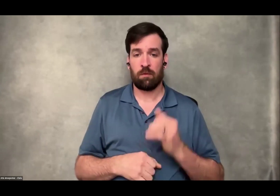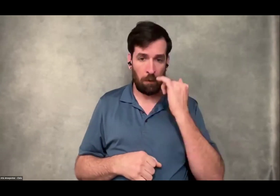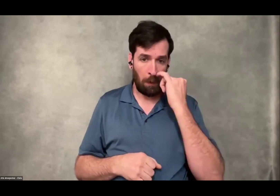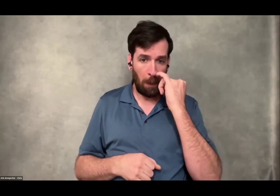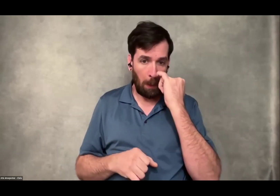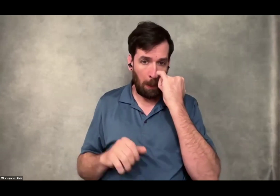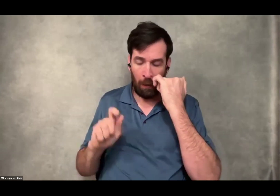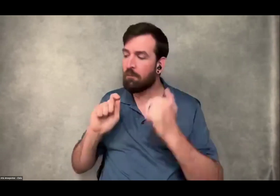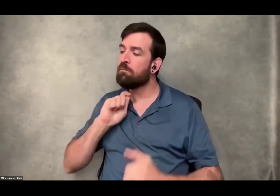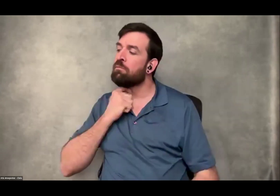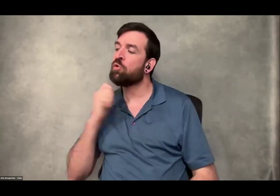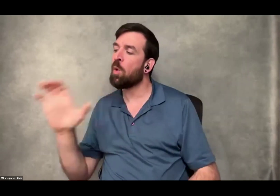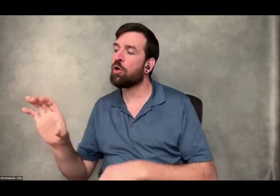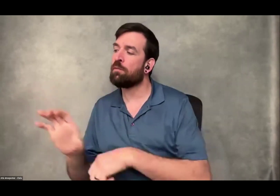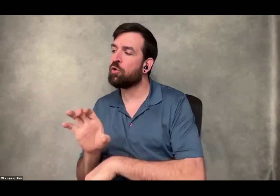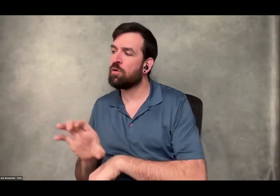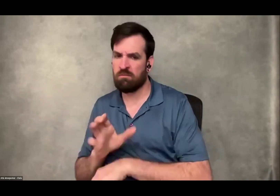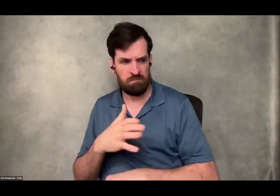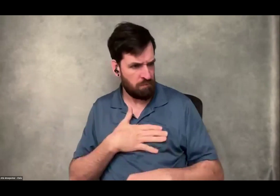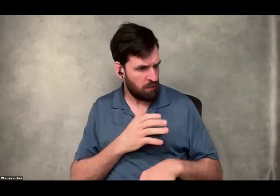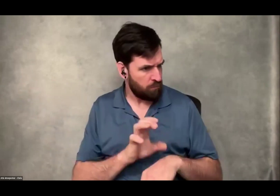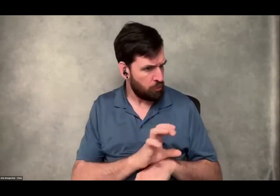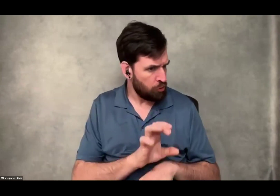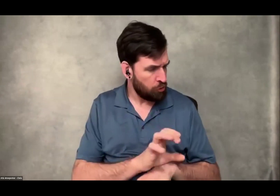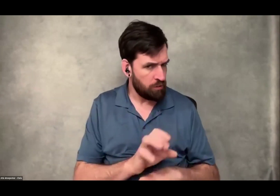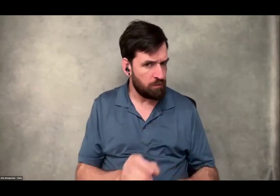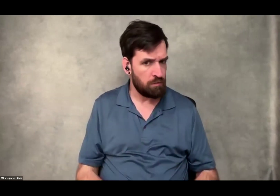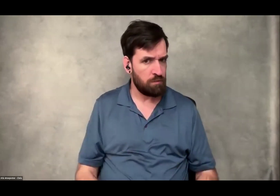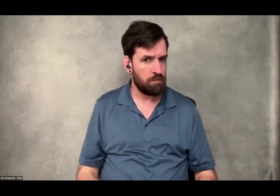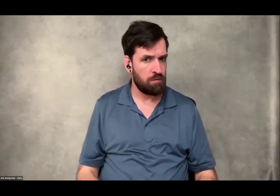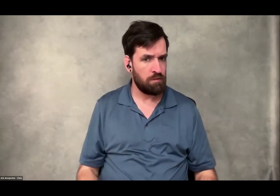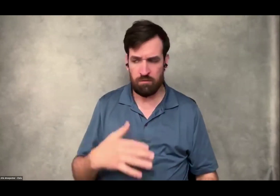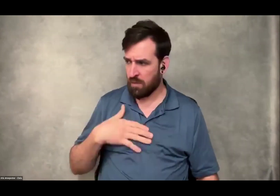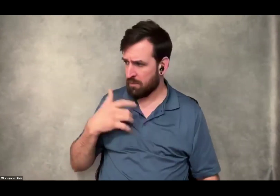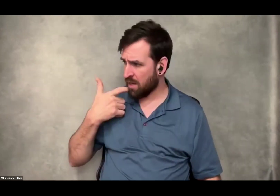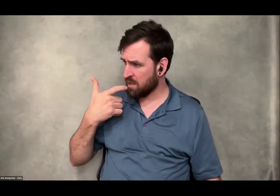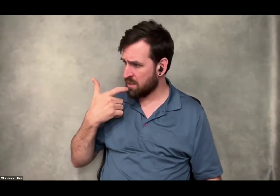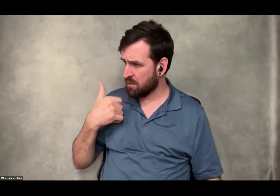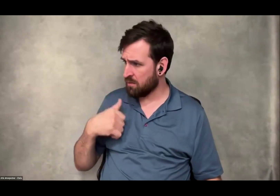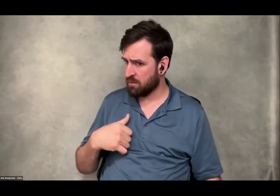Mute your computer. Mute my computer. My mic.